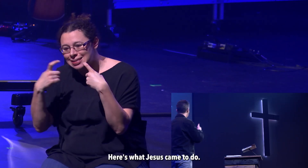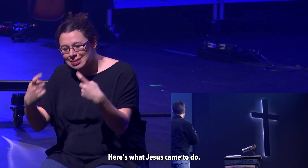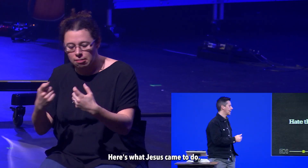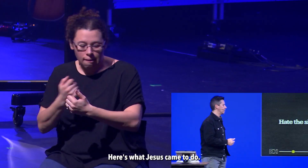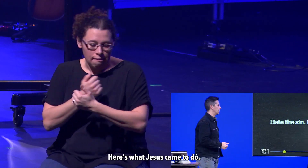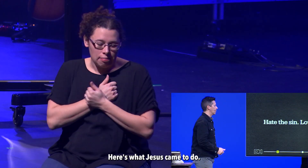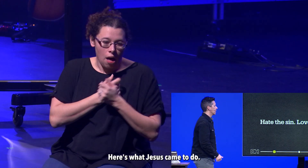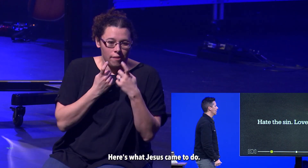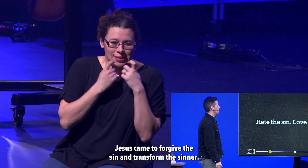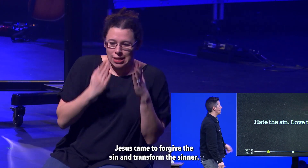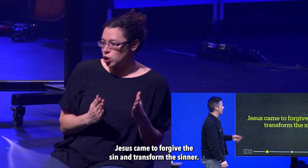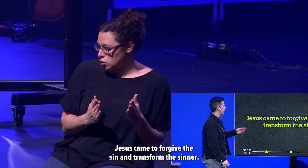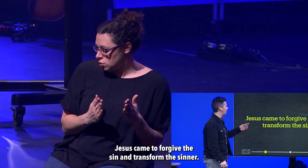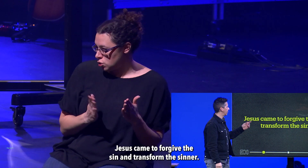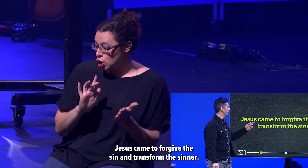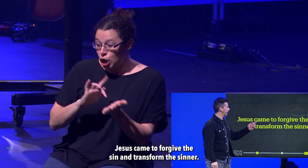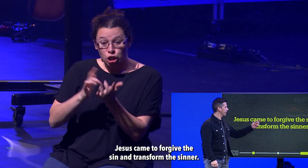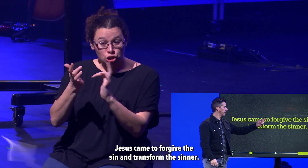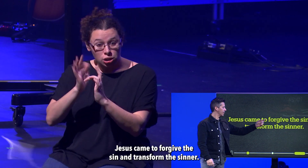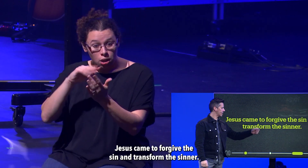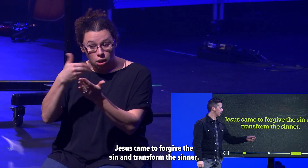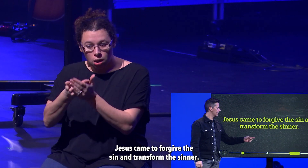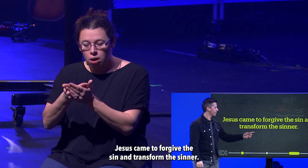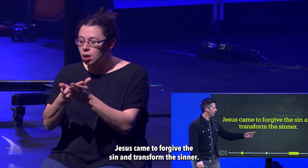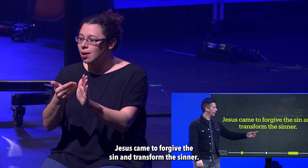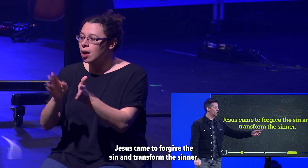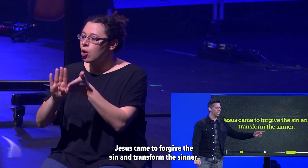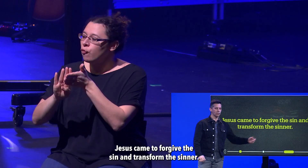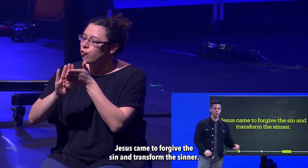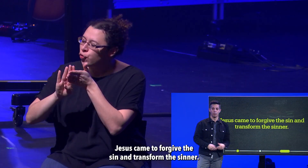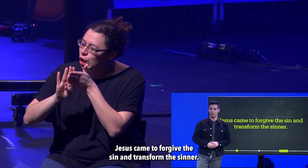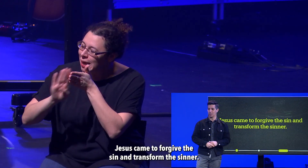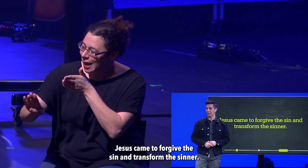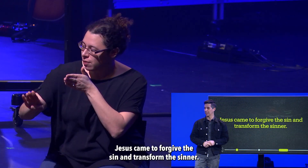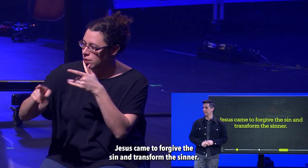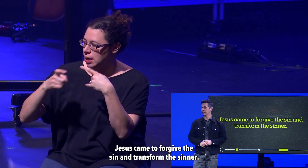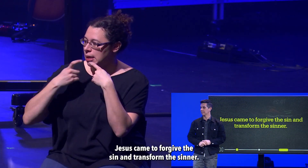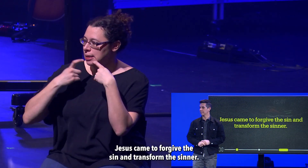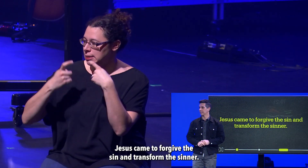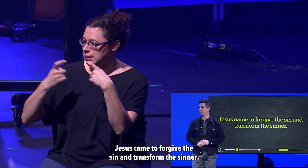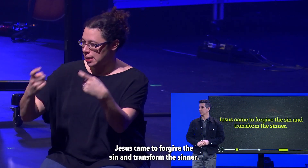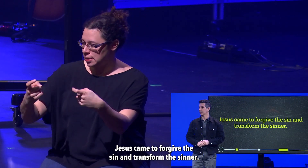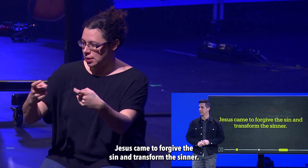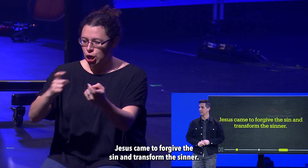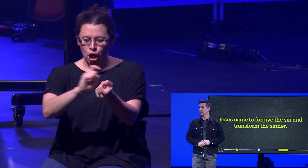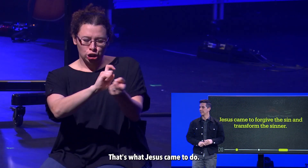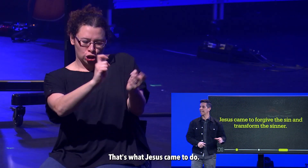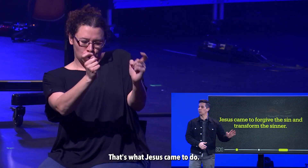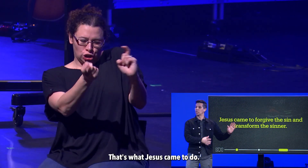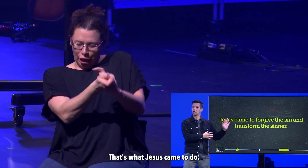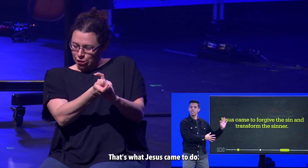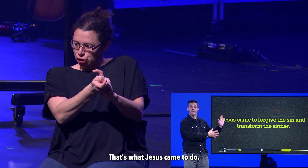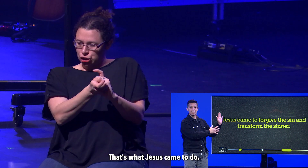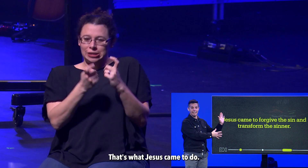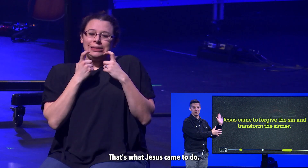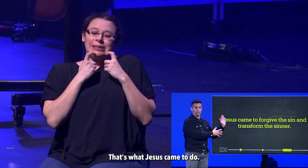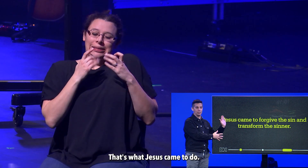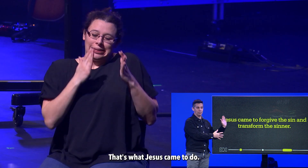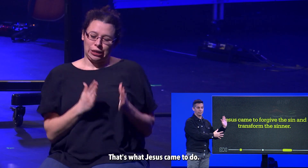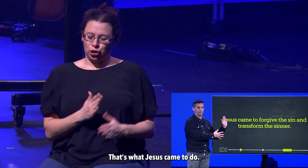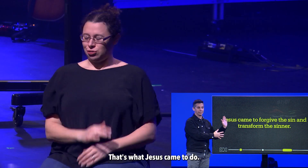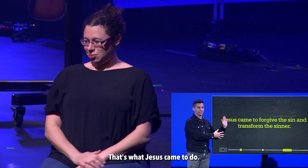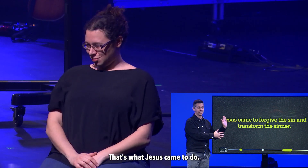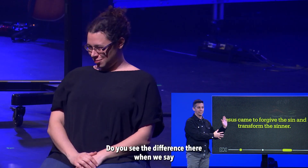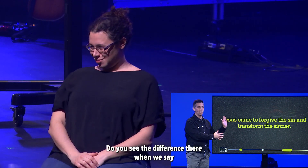Here's what Jesus came to do. Jesus came to forgive the sin and transform the sinner. That's what Jesus came